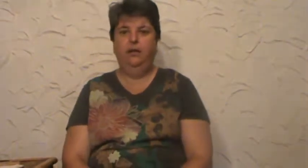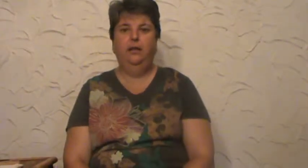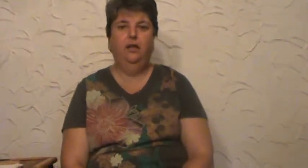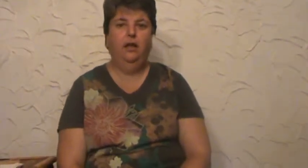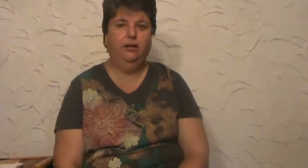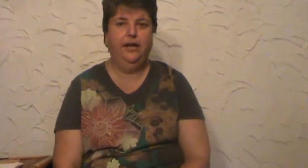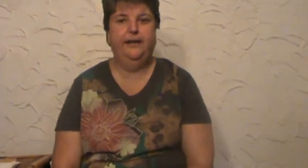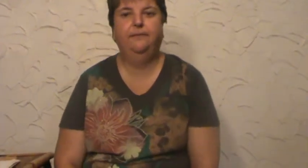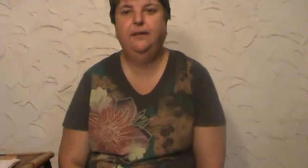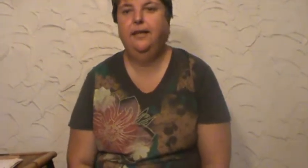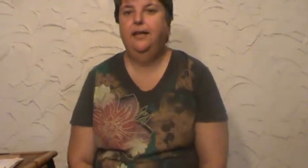Okay,